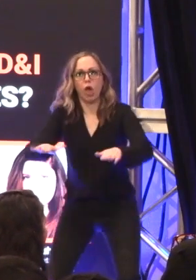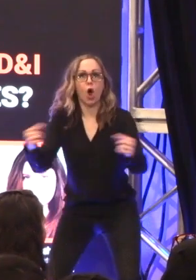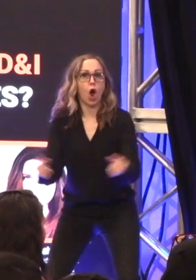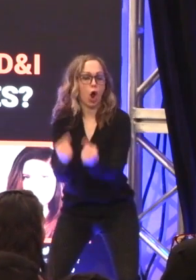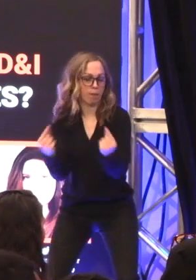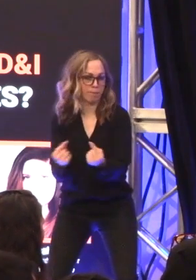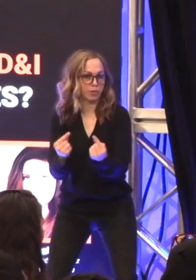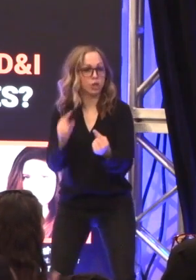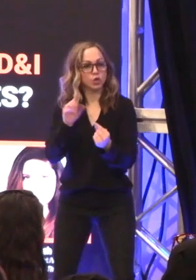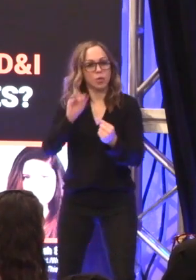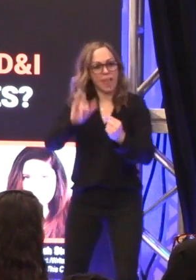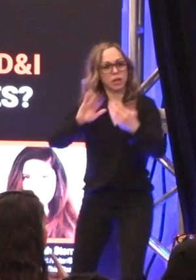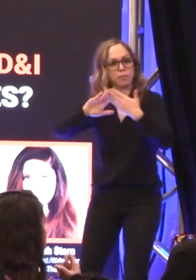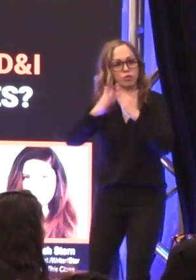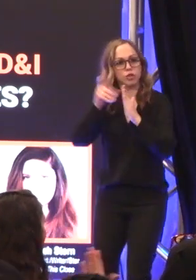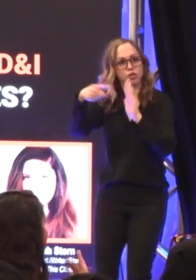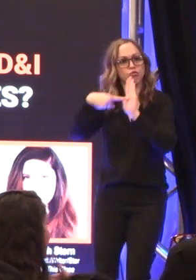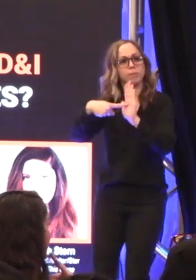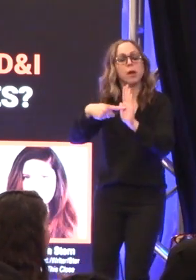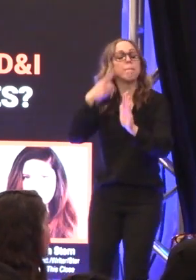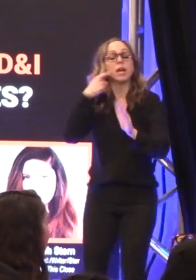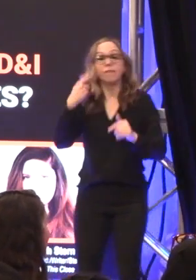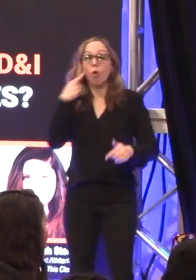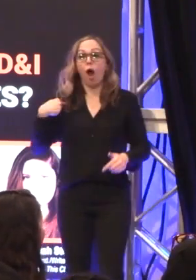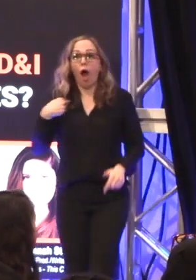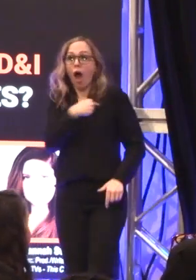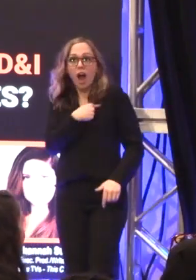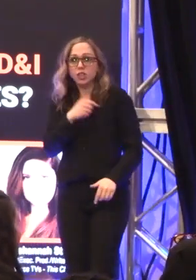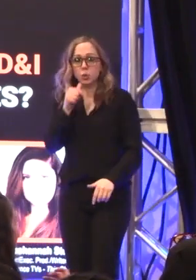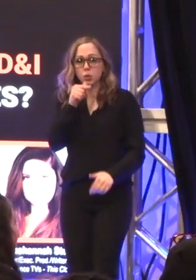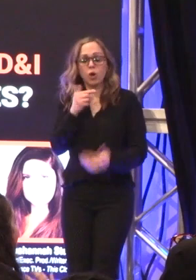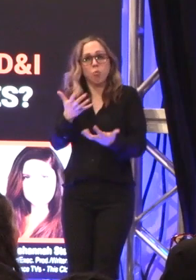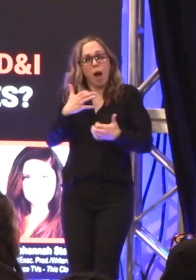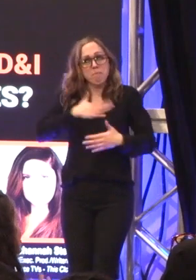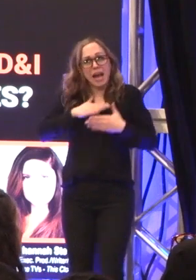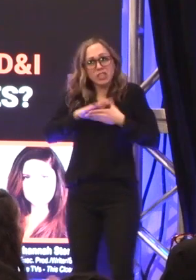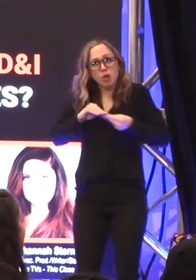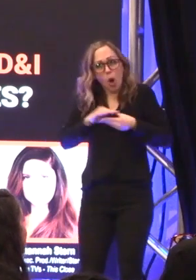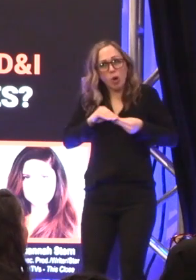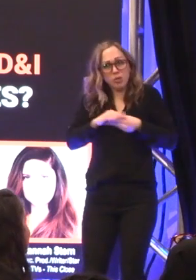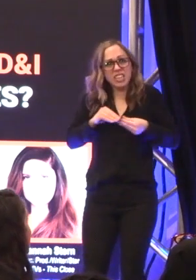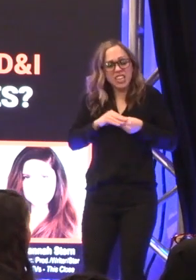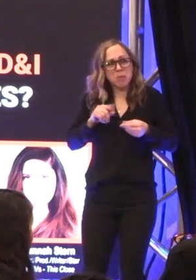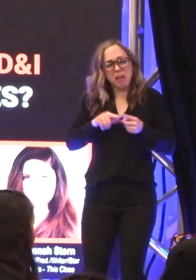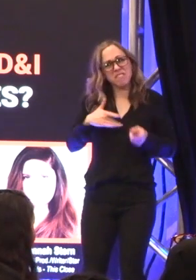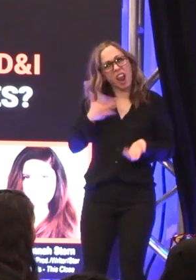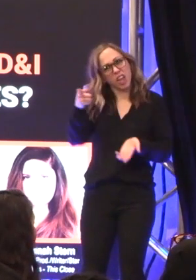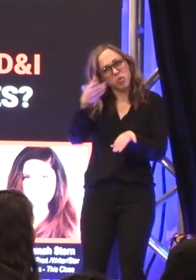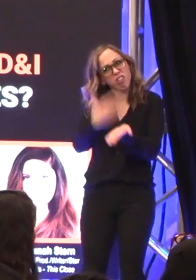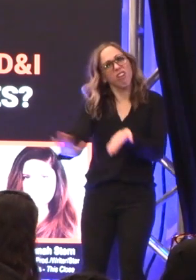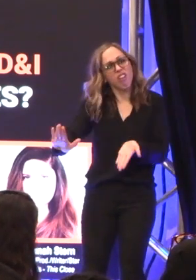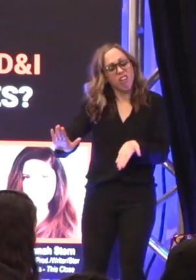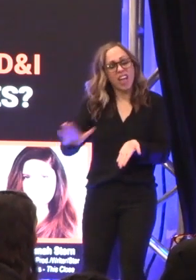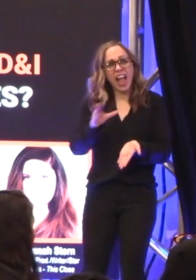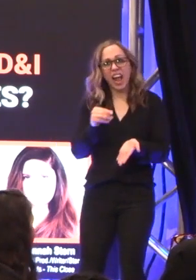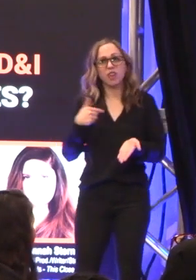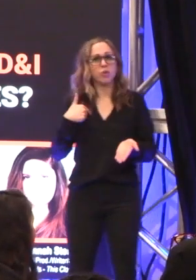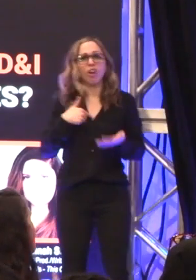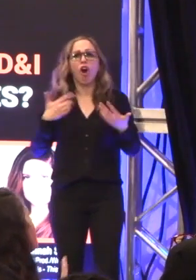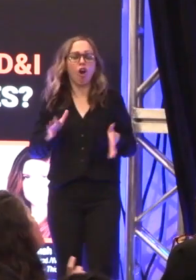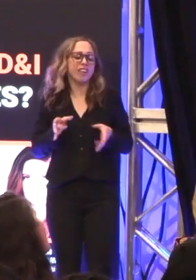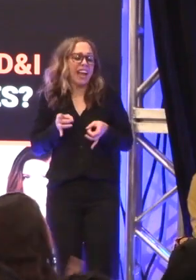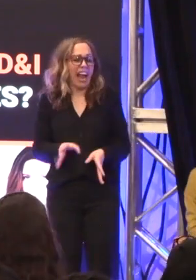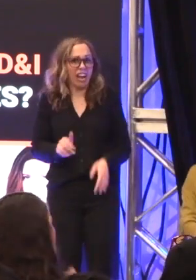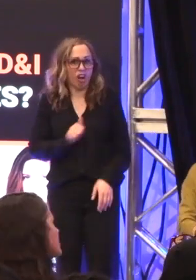you're representing? Because what does it say to the rest of us that, one, our stories don't matter, and two, we must absolutely hate ourselves